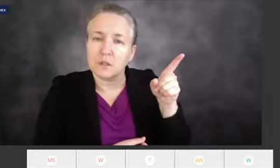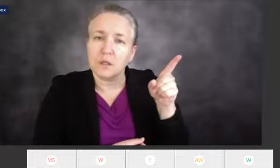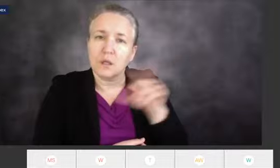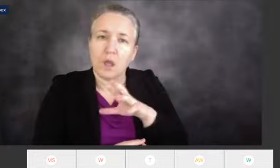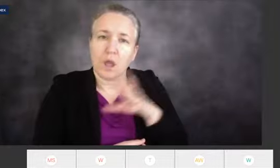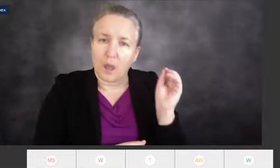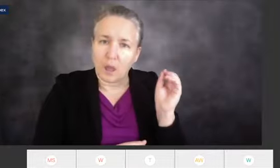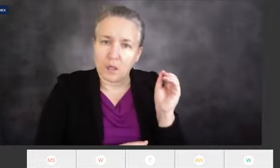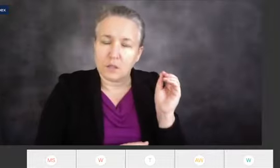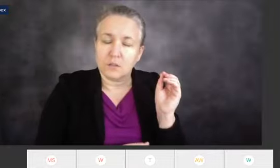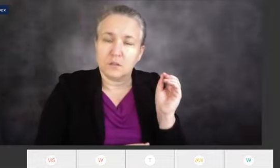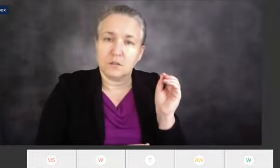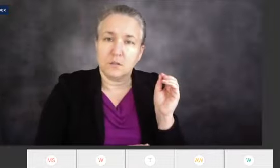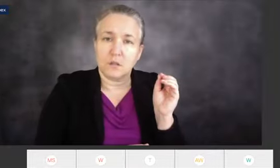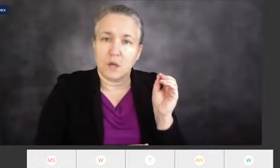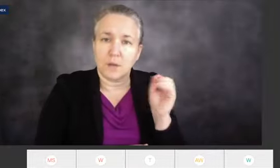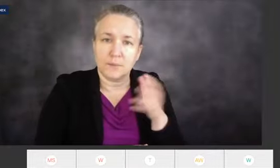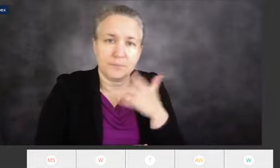that